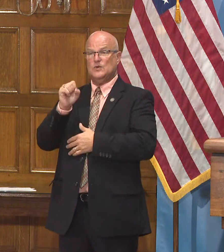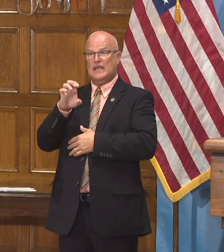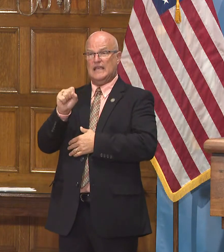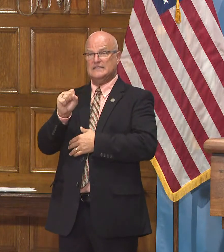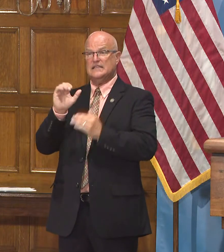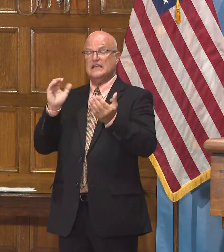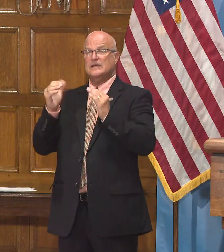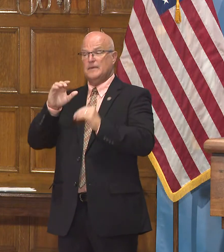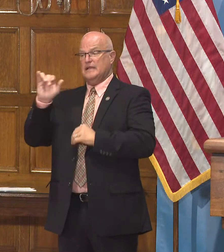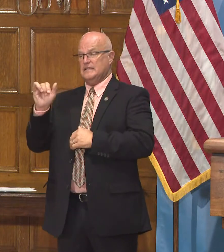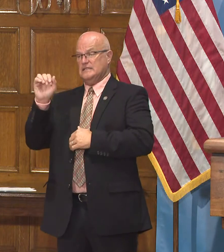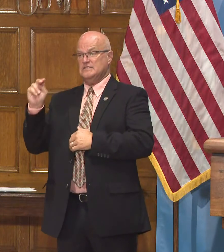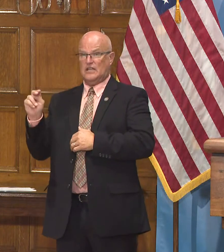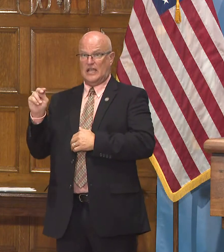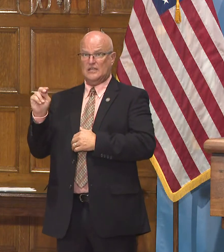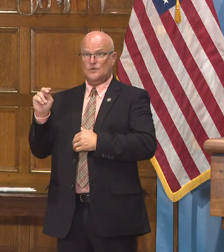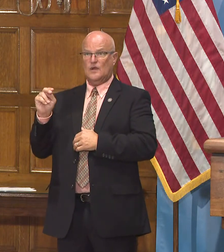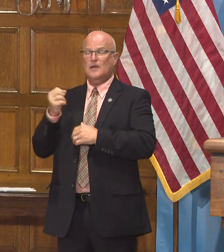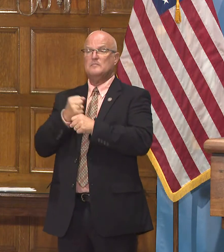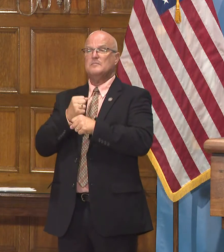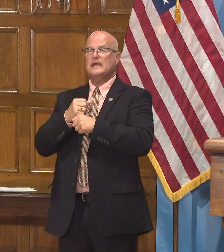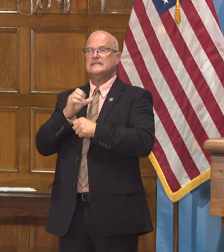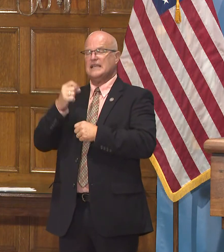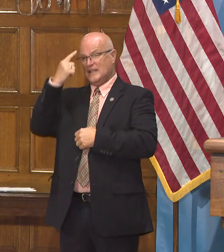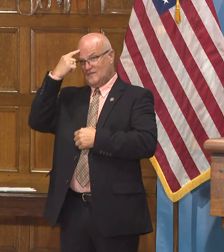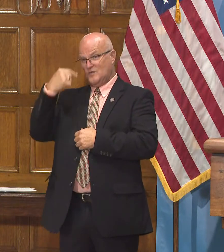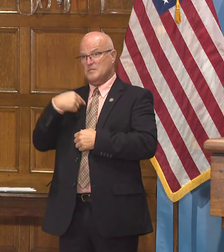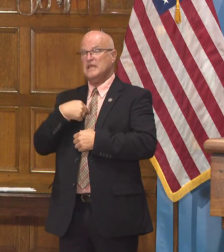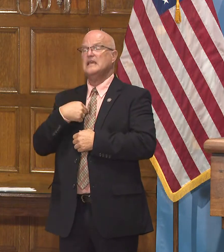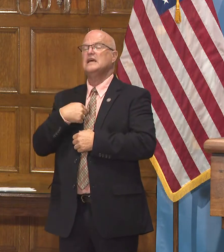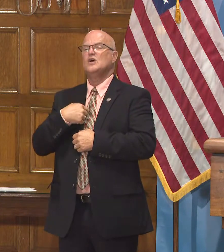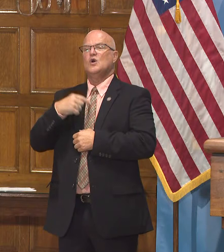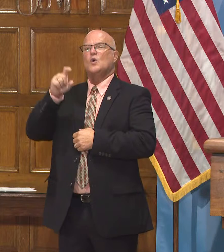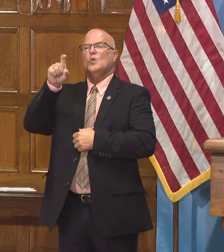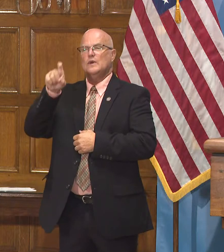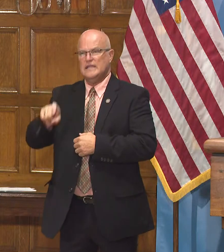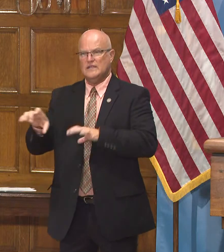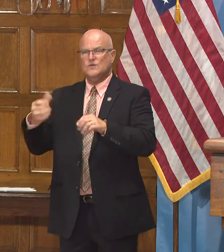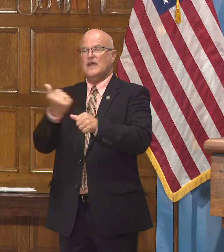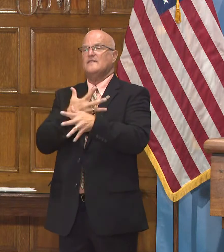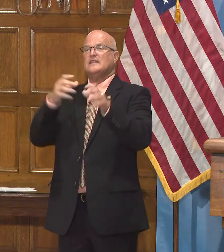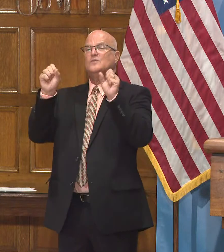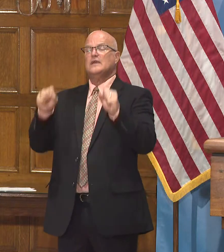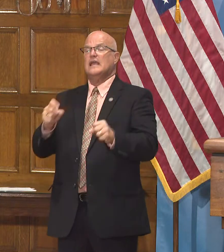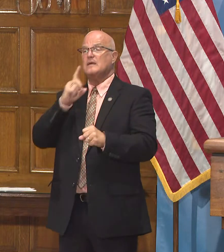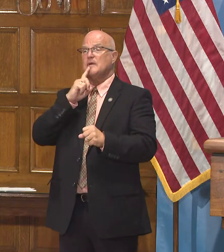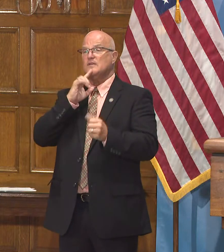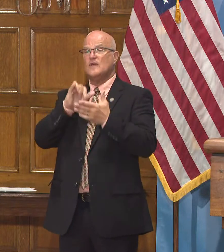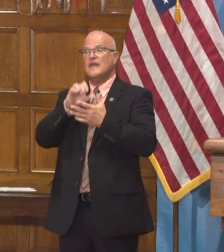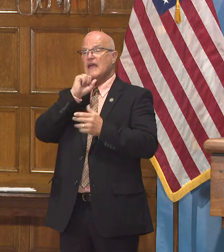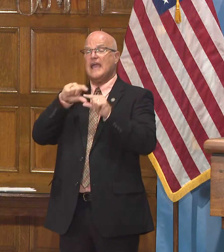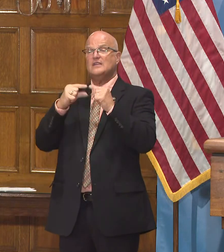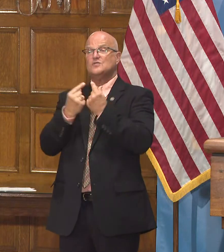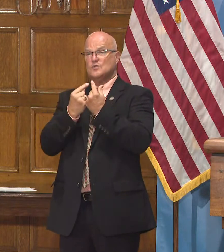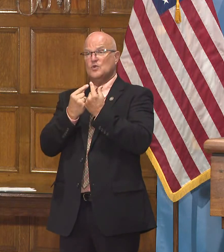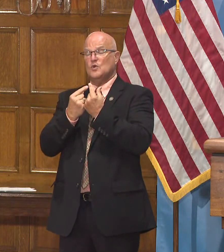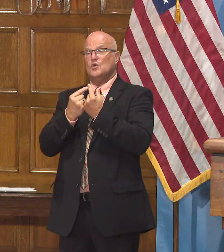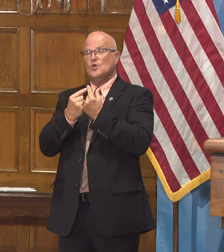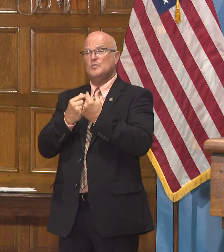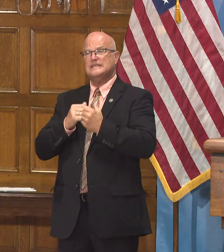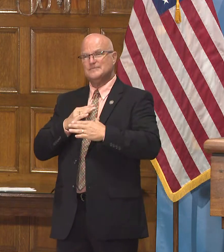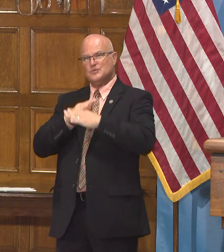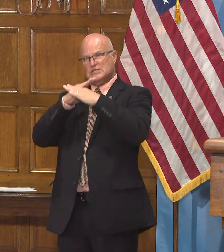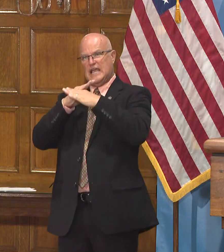as compared to January, makes a case to me we need to do everything we can to make sure that age group particularly